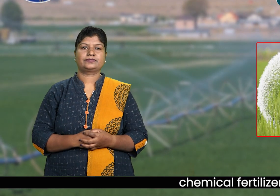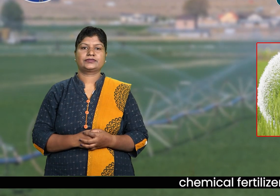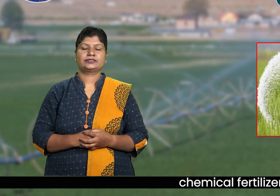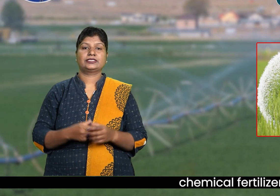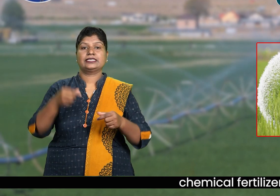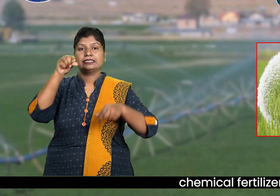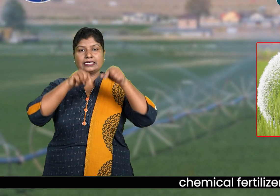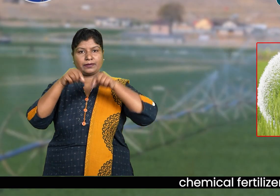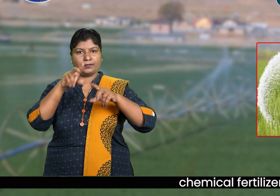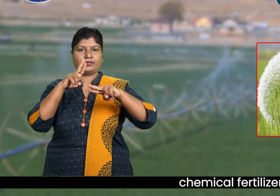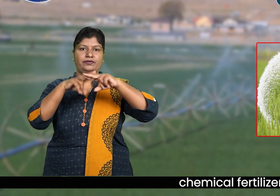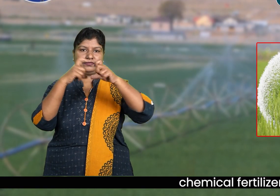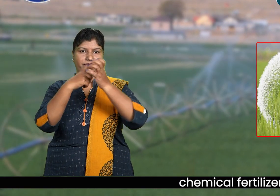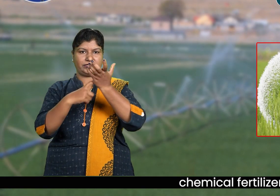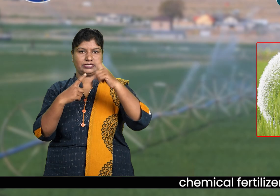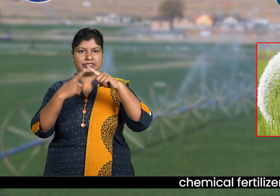chemical fertilizers,